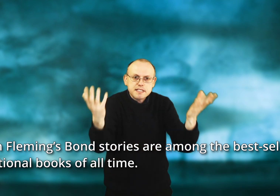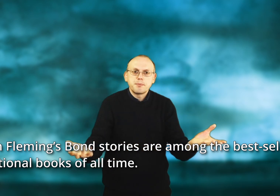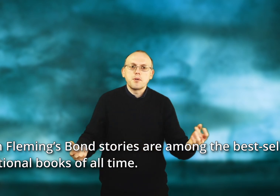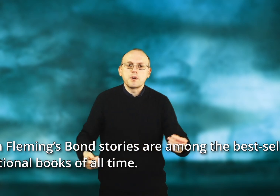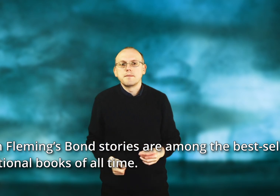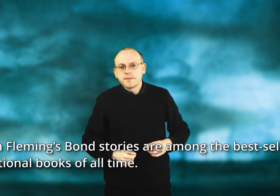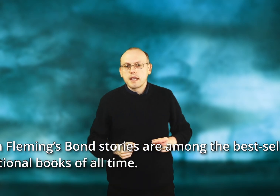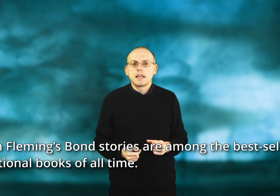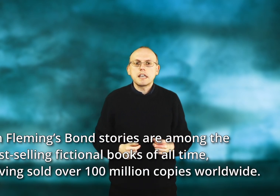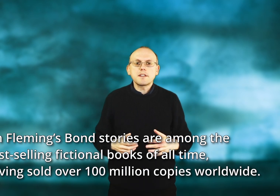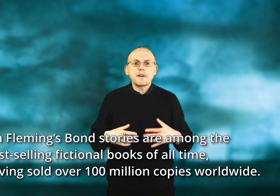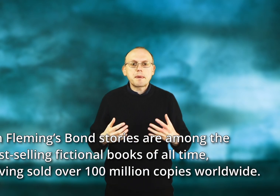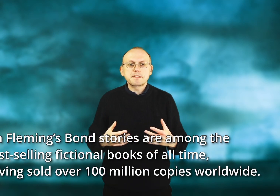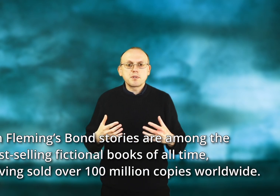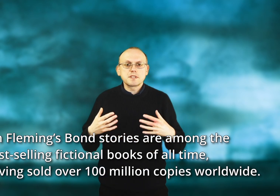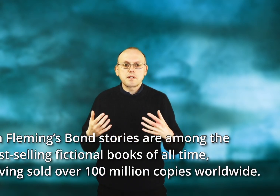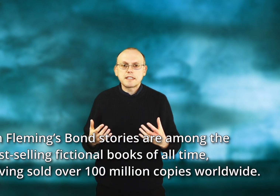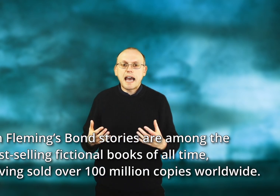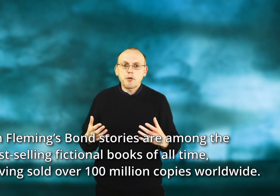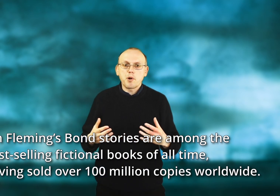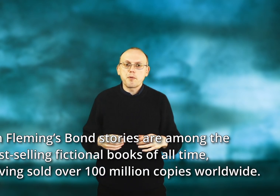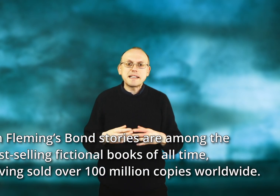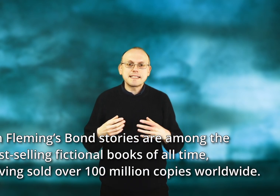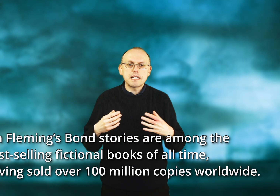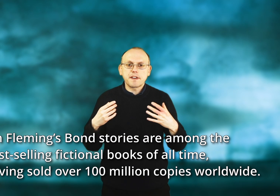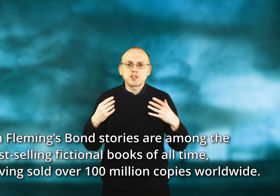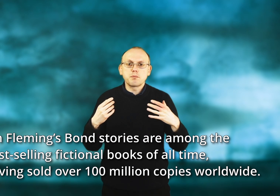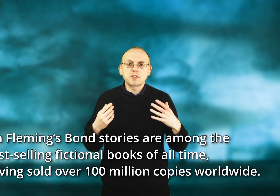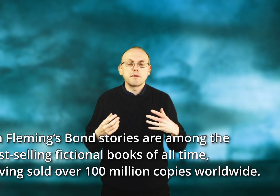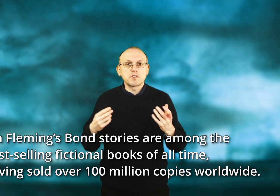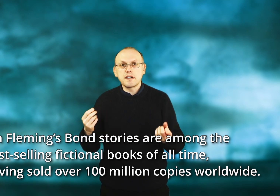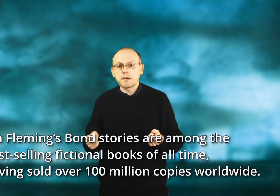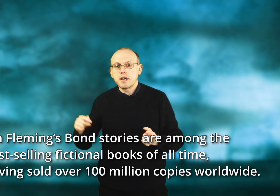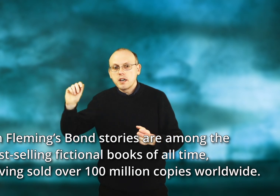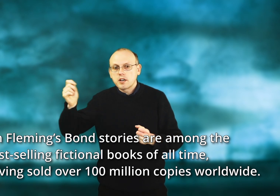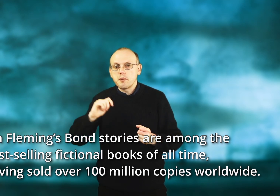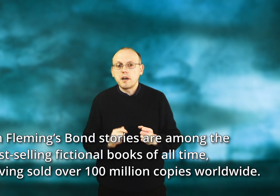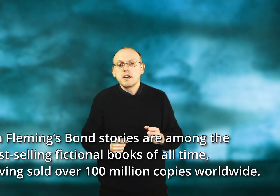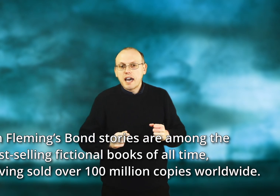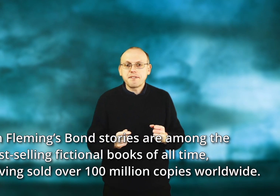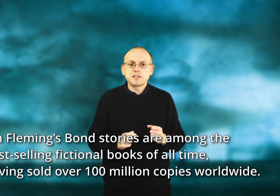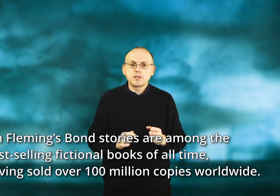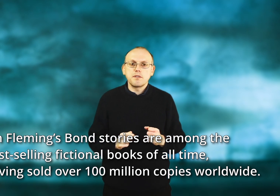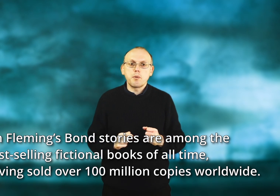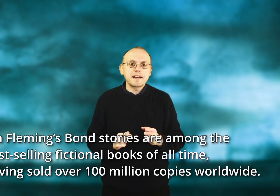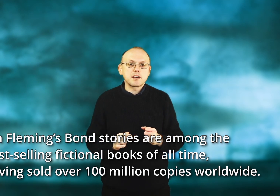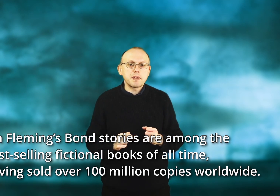example, Ian Fleming's Bond stories are among the best-selling fictional books of all time, comma, having sold over 100 million